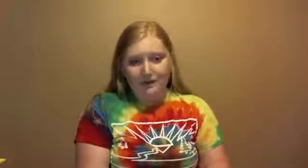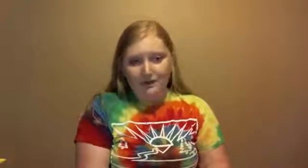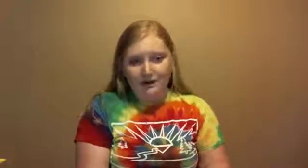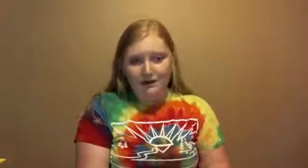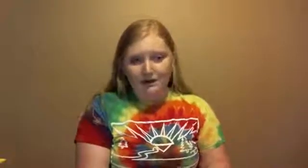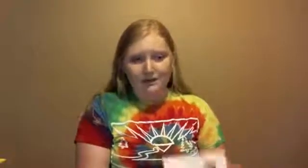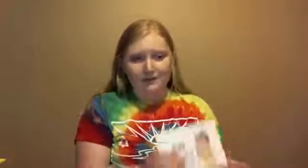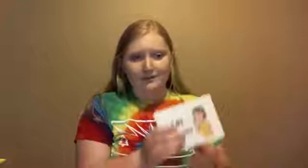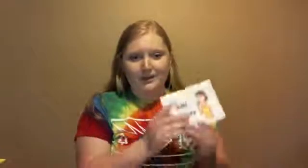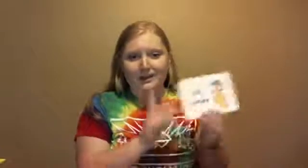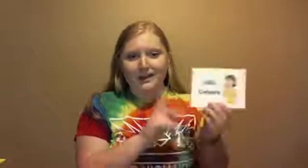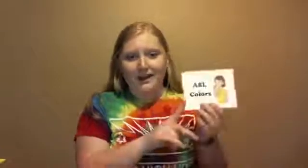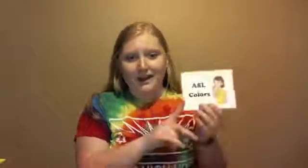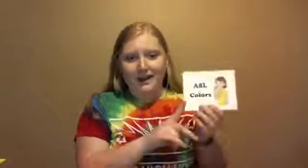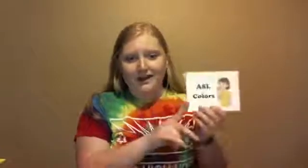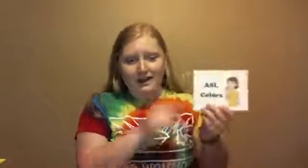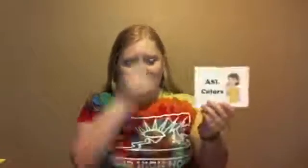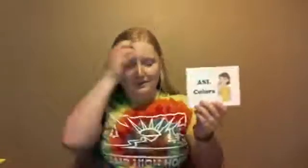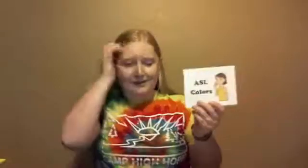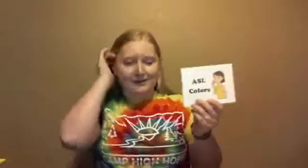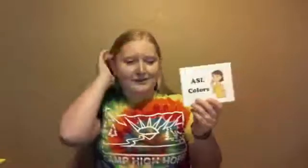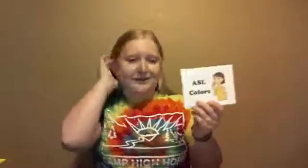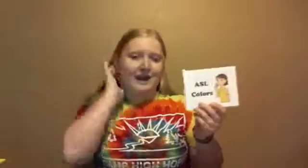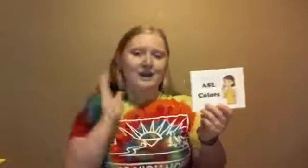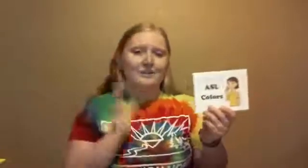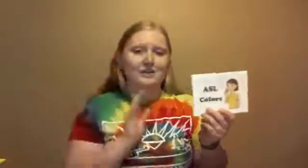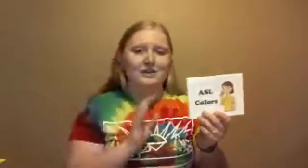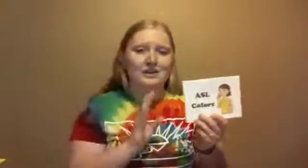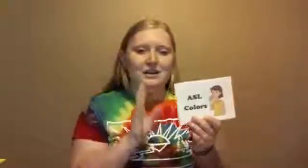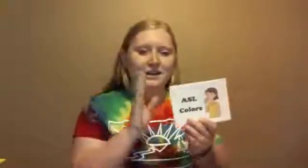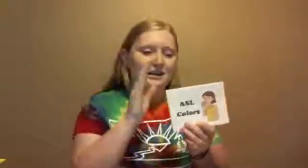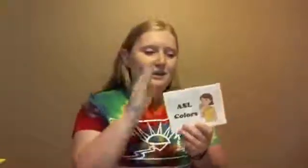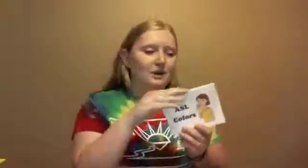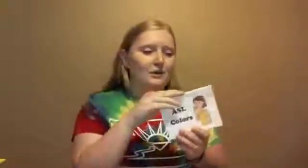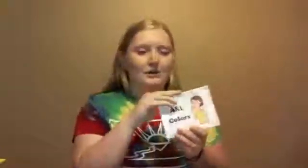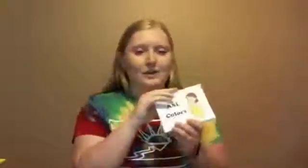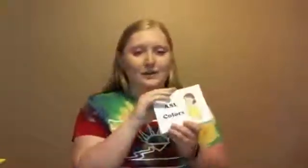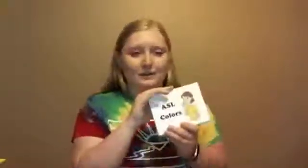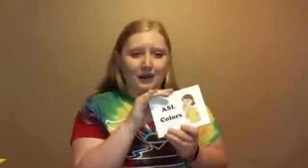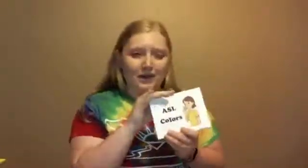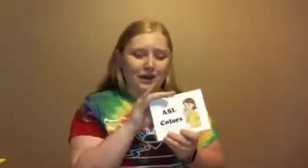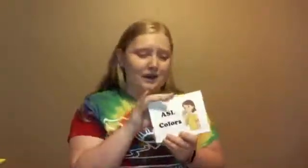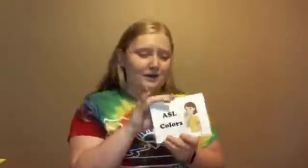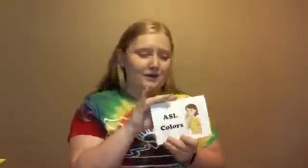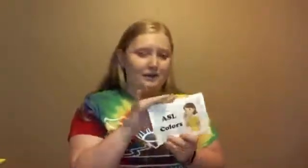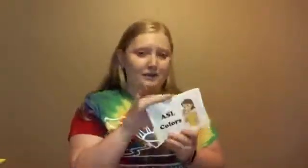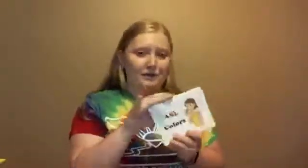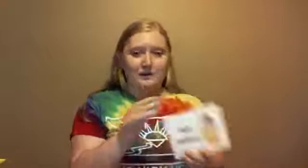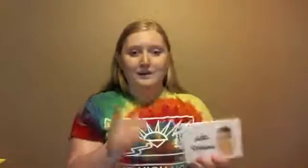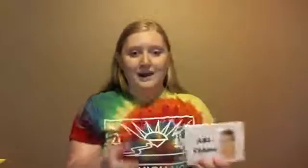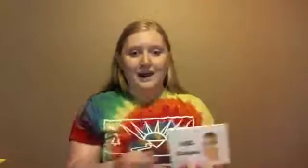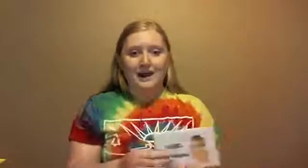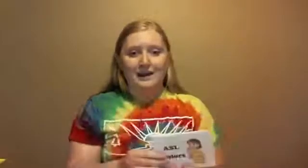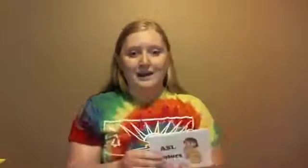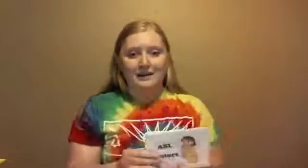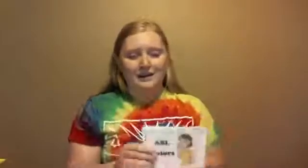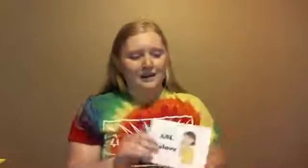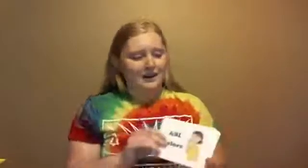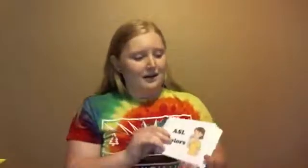we're going to do is, as we do every time, we're just going to review the flashcards for today and